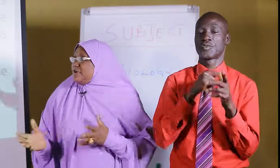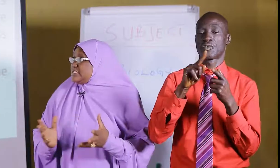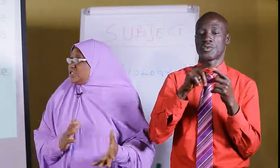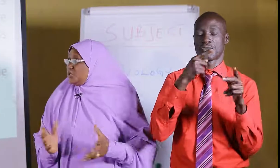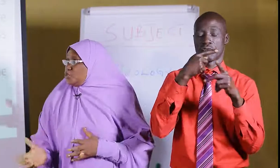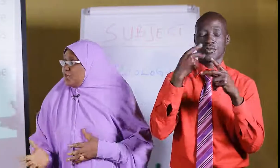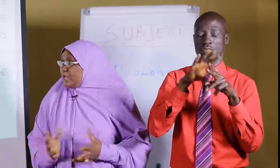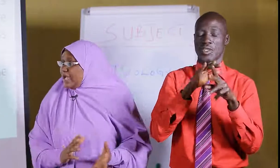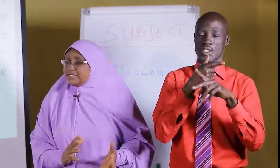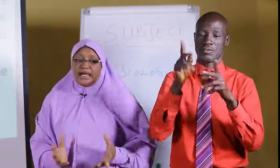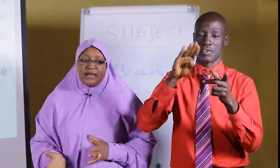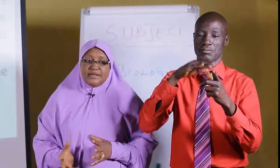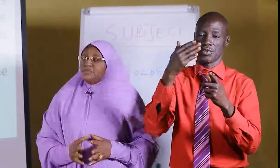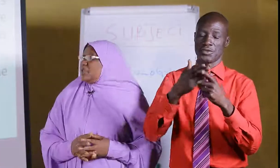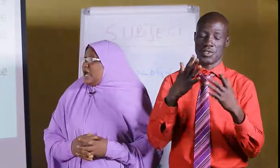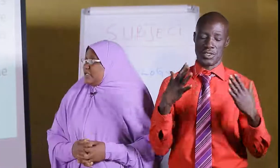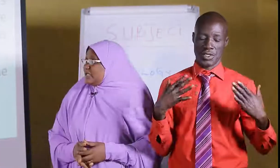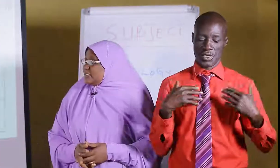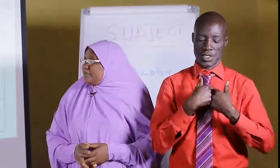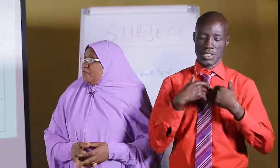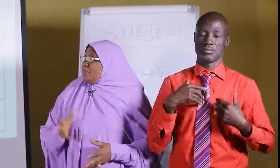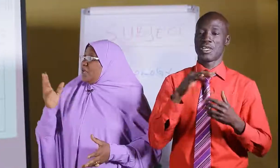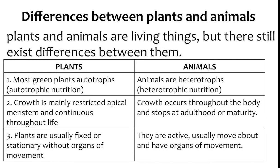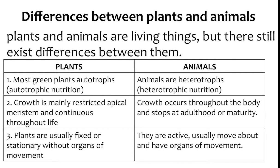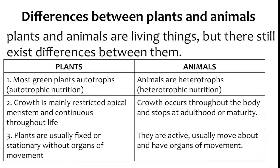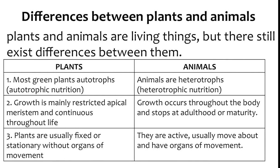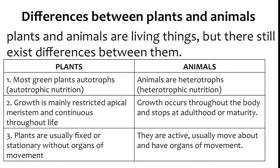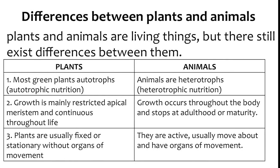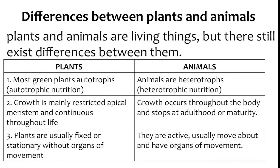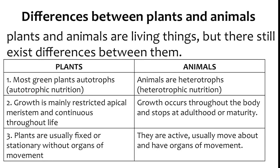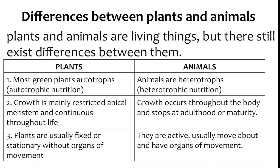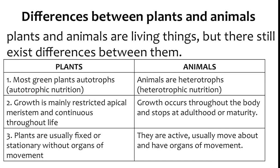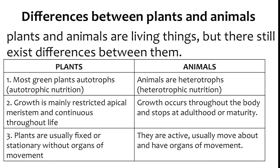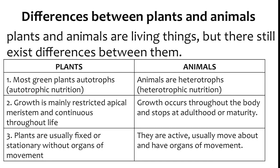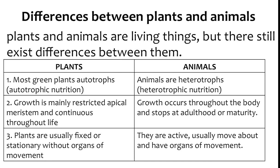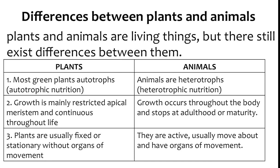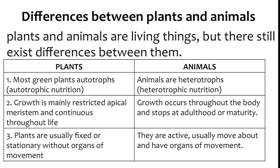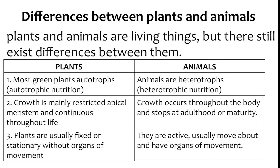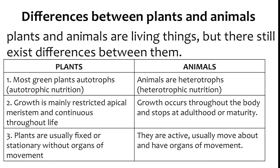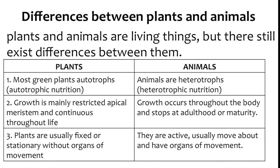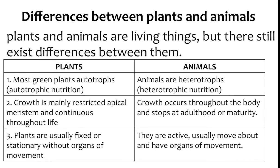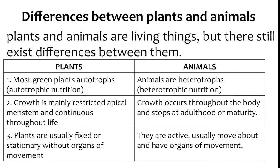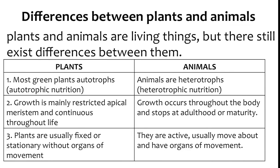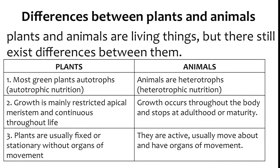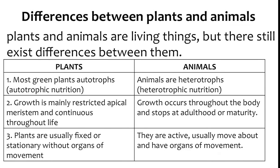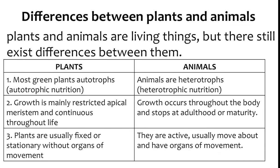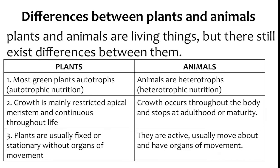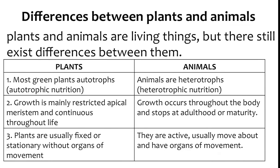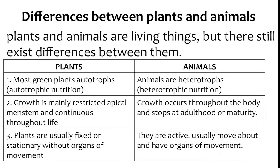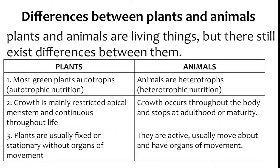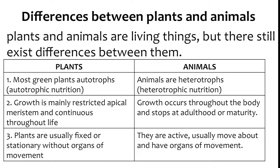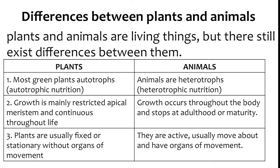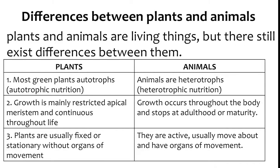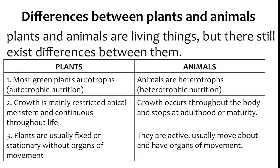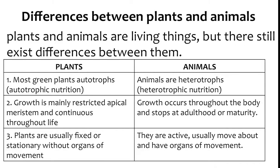at differences between plants and animals. Plants and animals are all living things, but there are differences, as